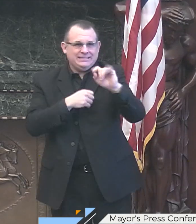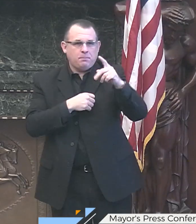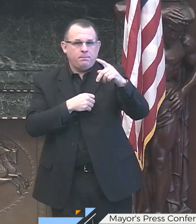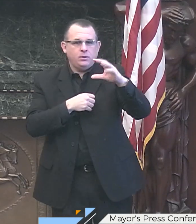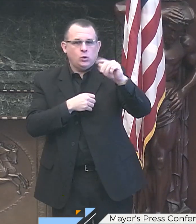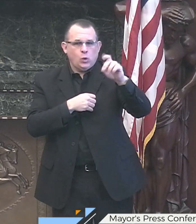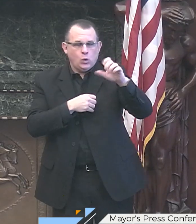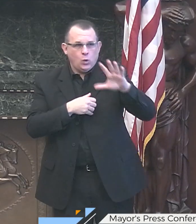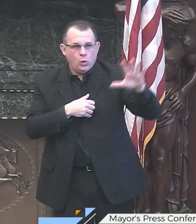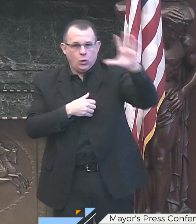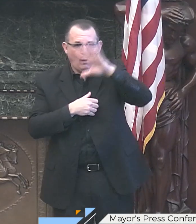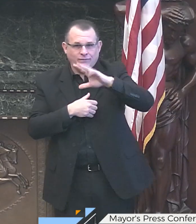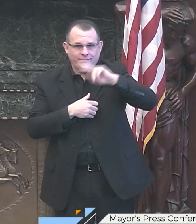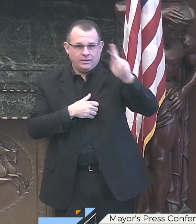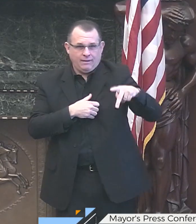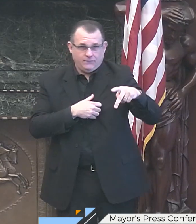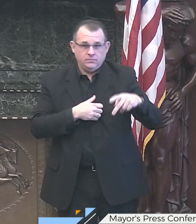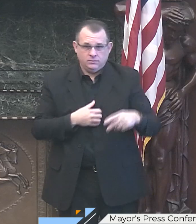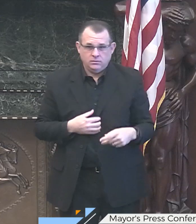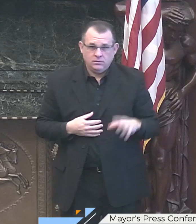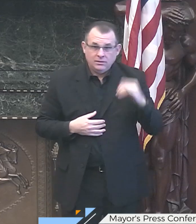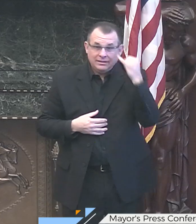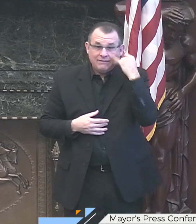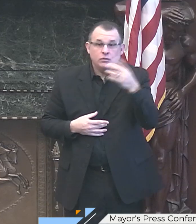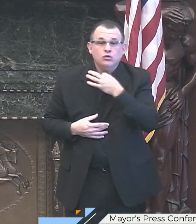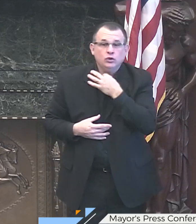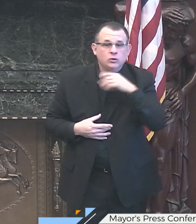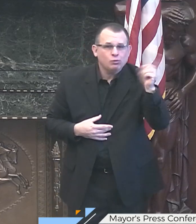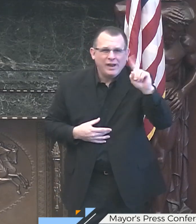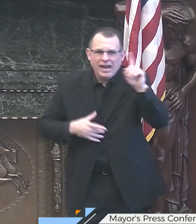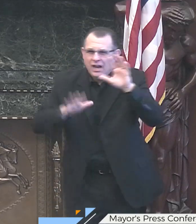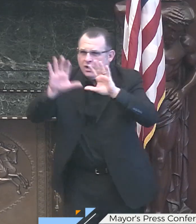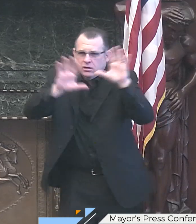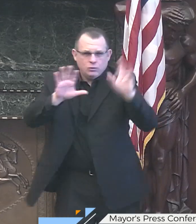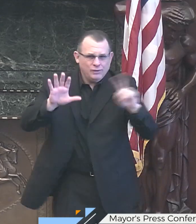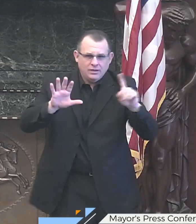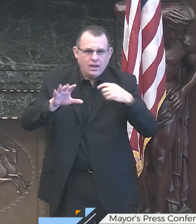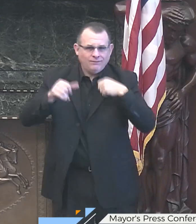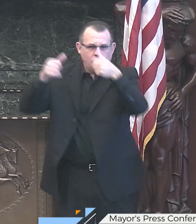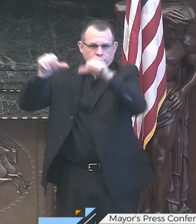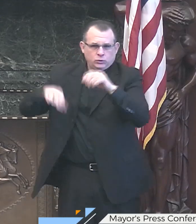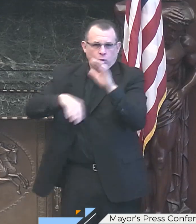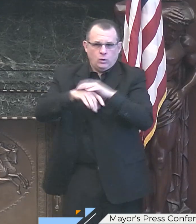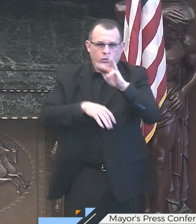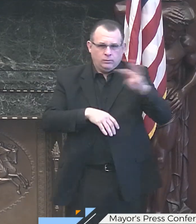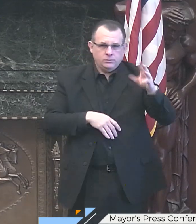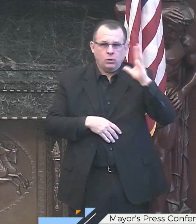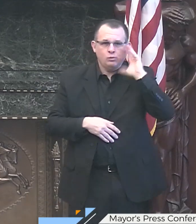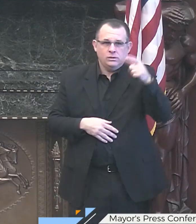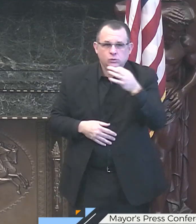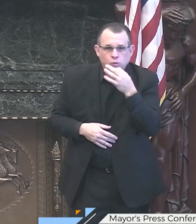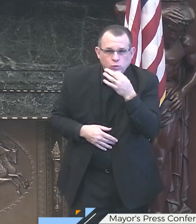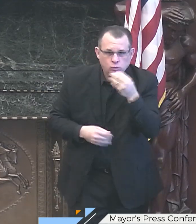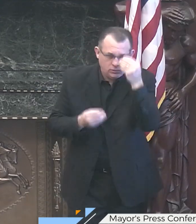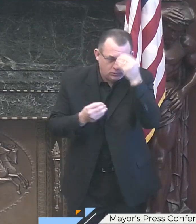a map on our website soon if people want to see how this is spread across the city. The key message is that this virus is everywhere in